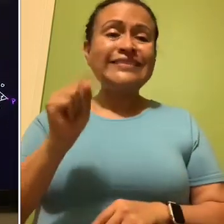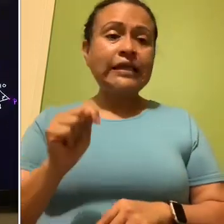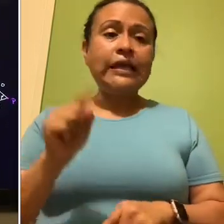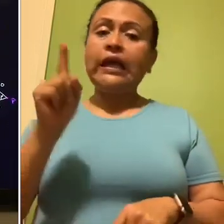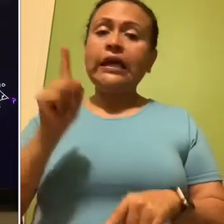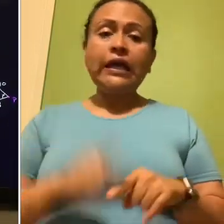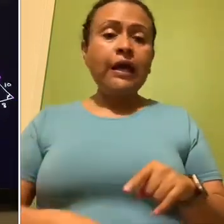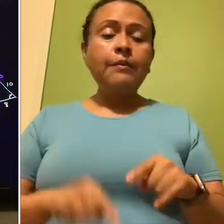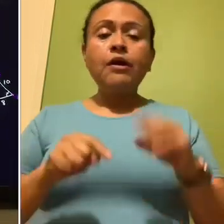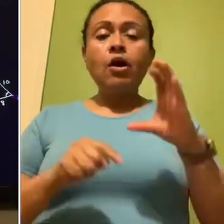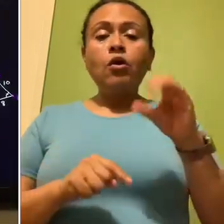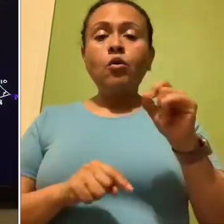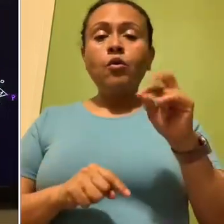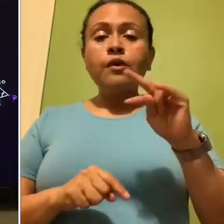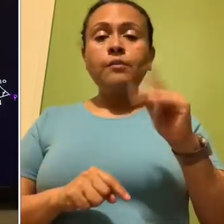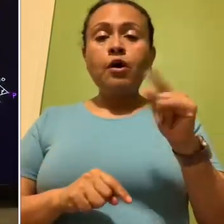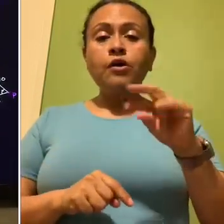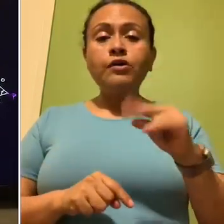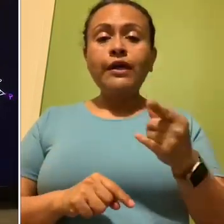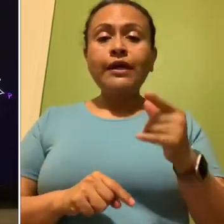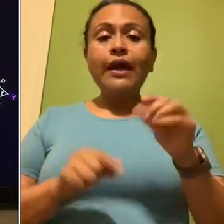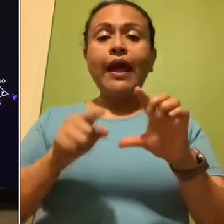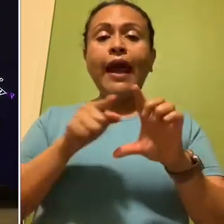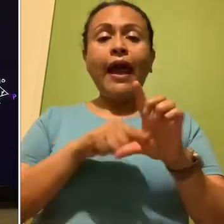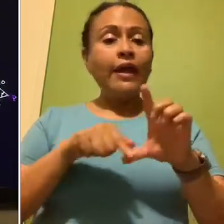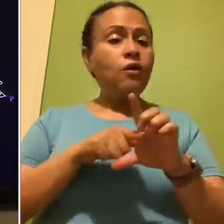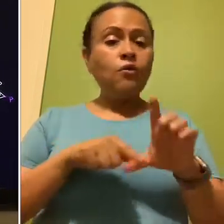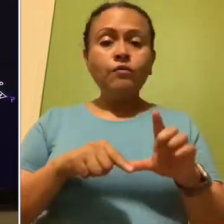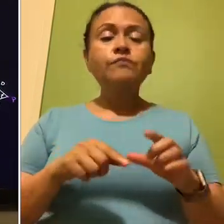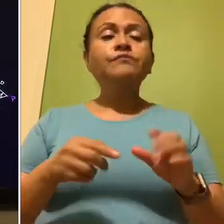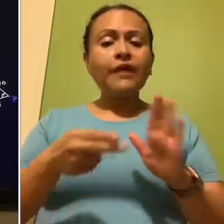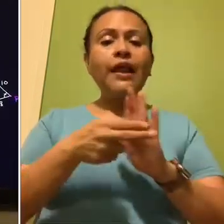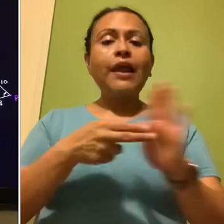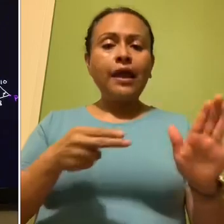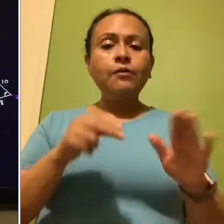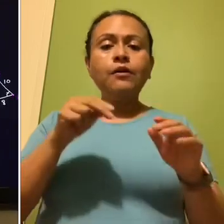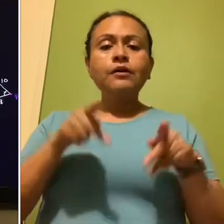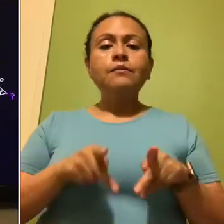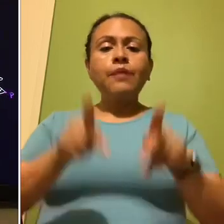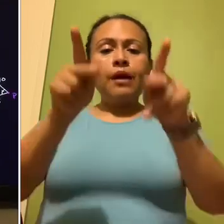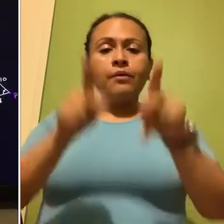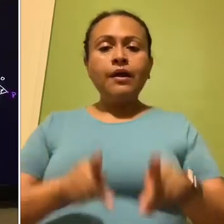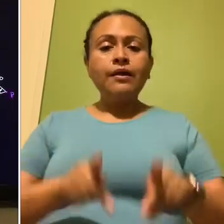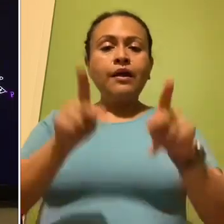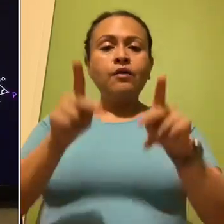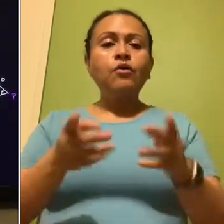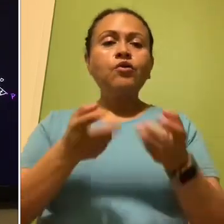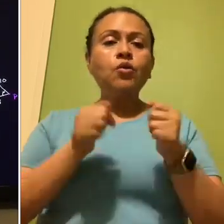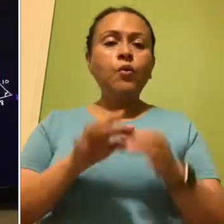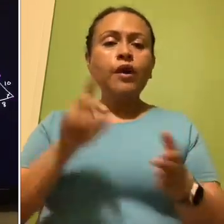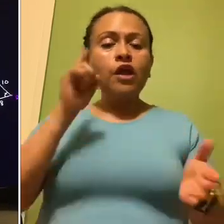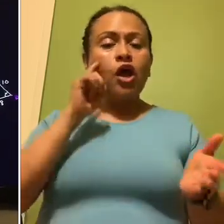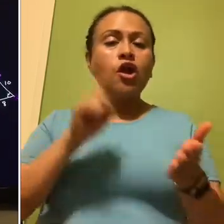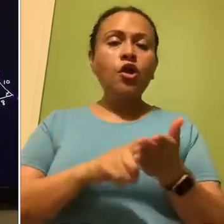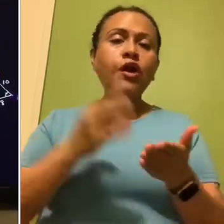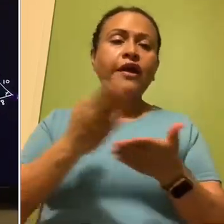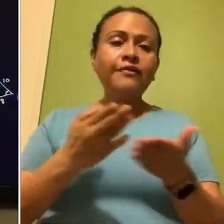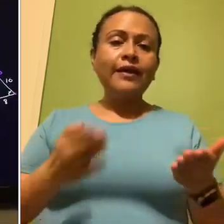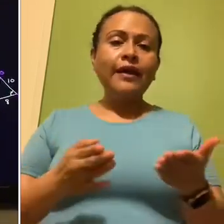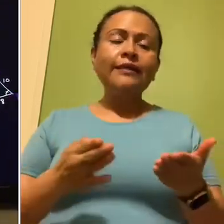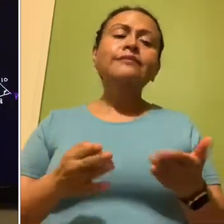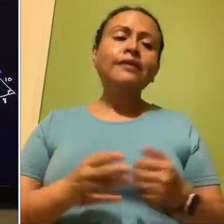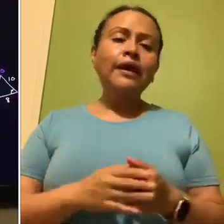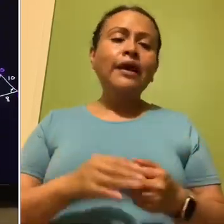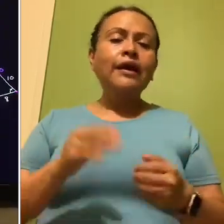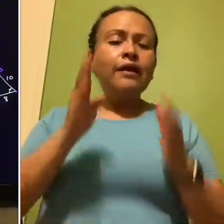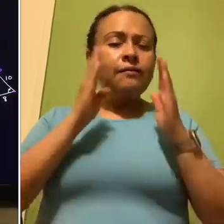to ST. So we won't be able to do this corresponding angle argument, or especially because they didn't even label it as parallel. And so you don't want to look at things